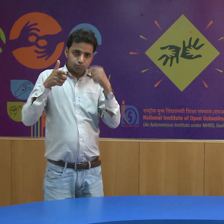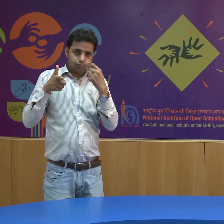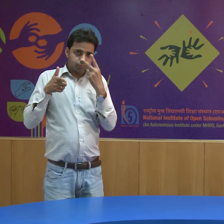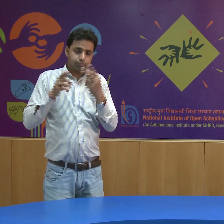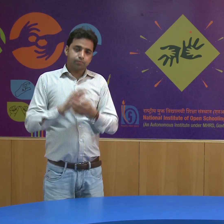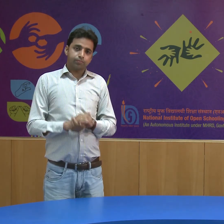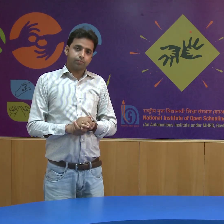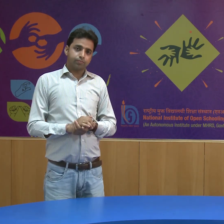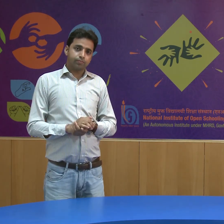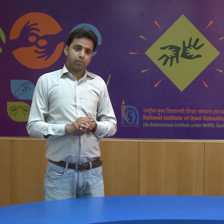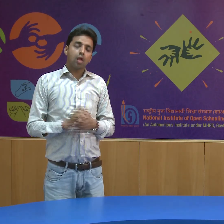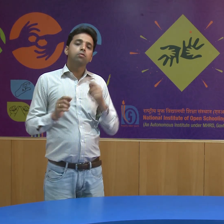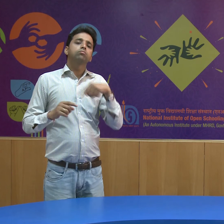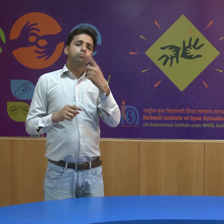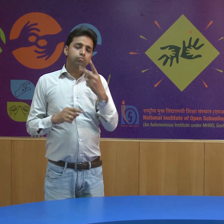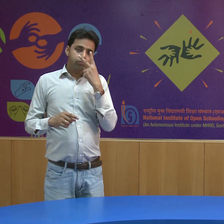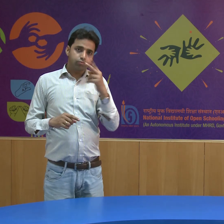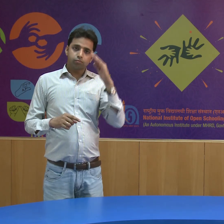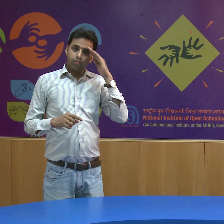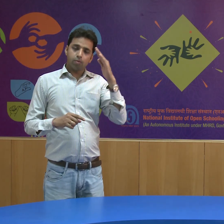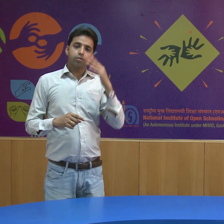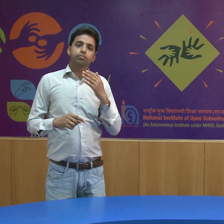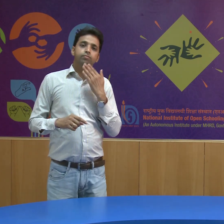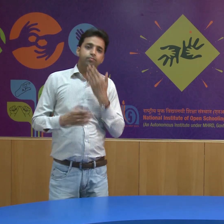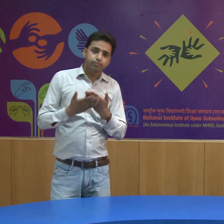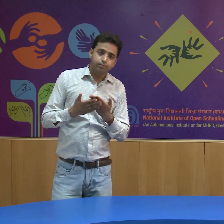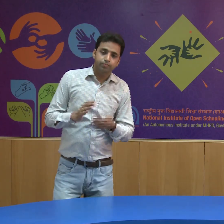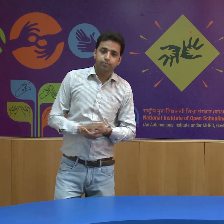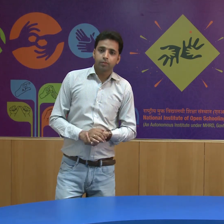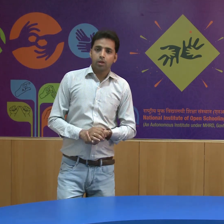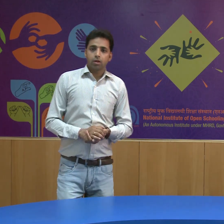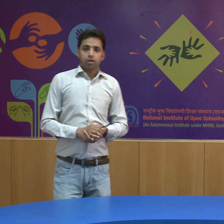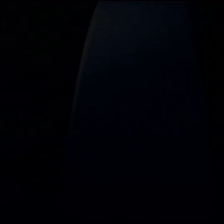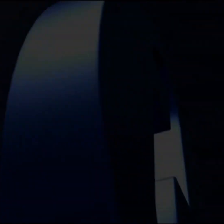See you soon. Bye.